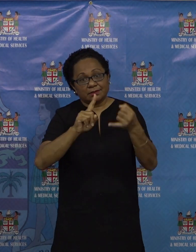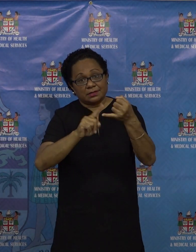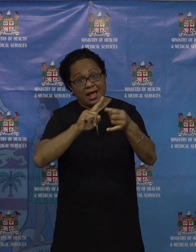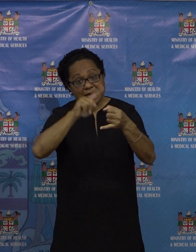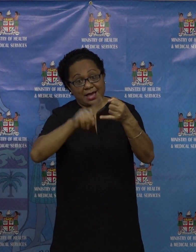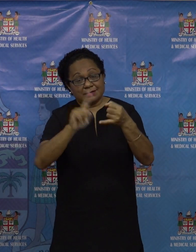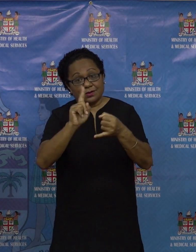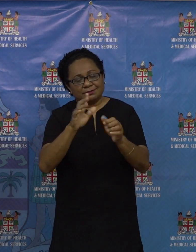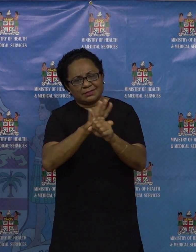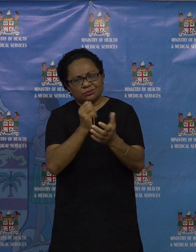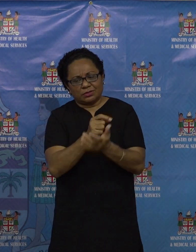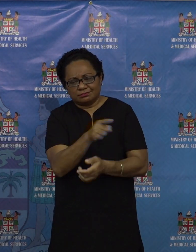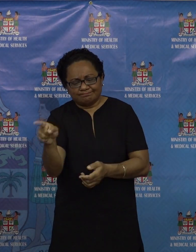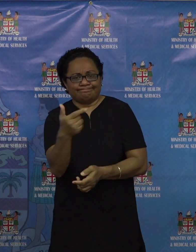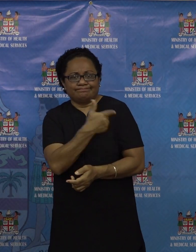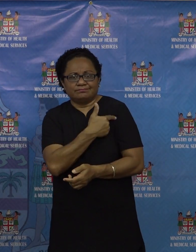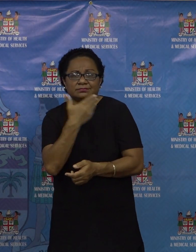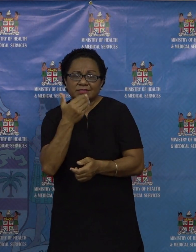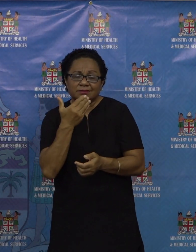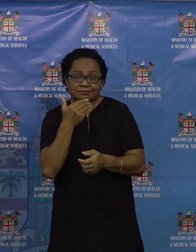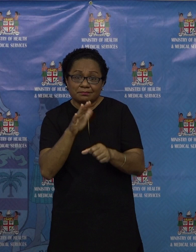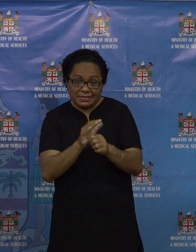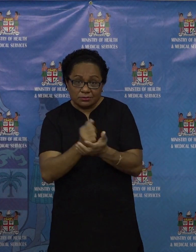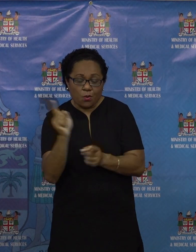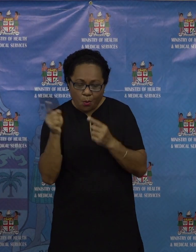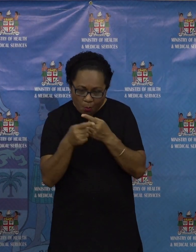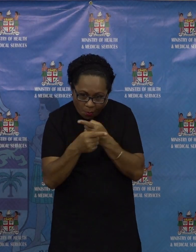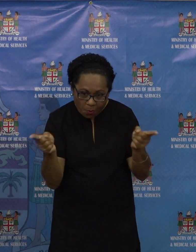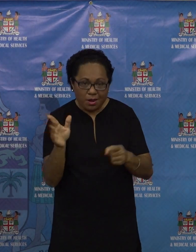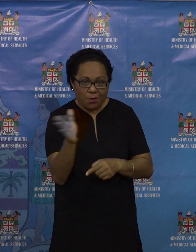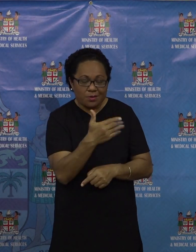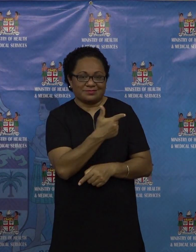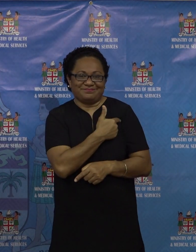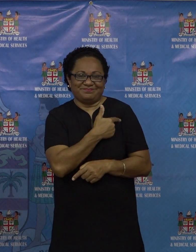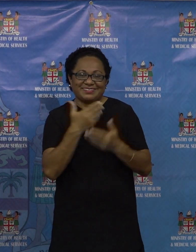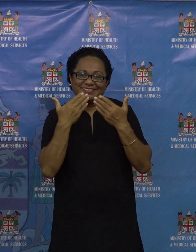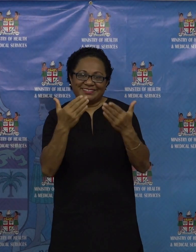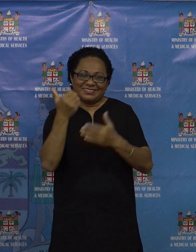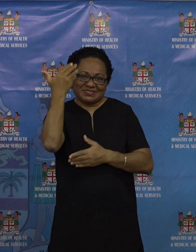and make sure we are all vaccinated. And good evening.